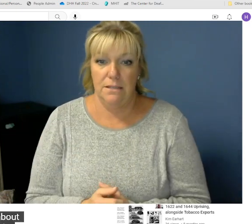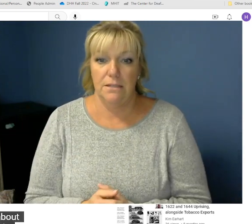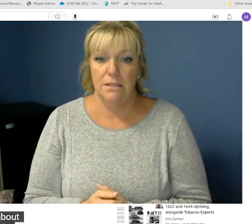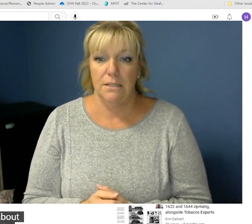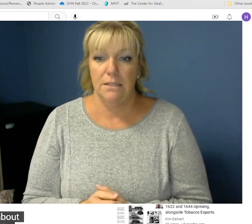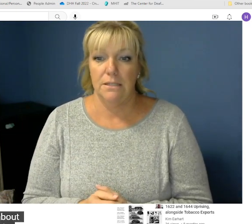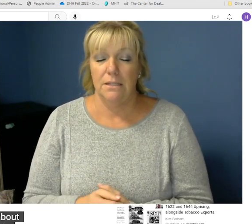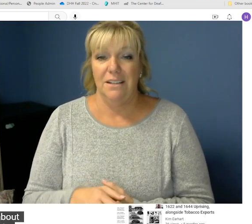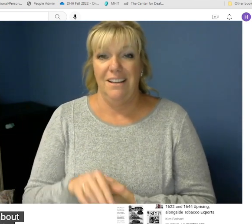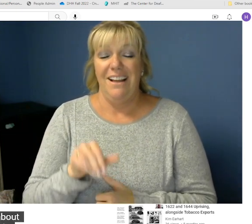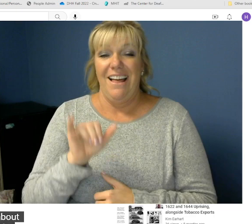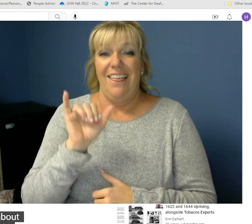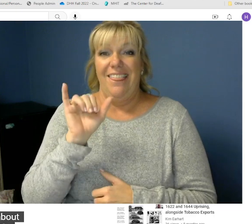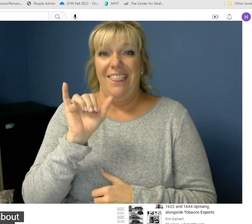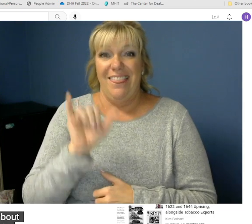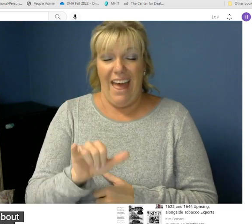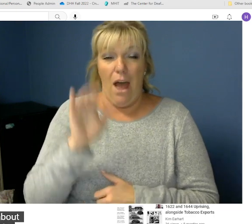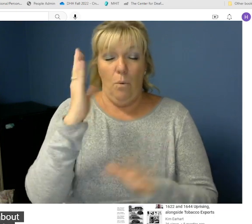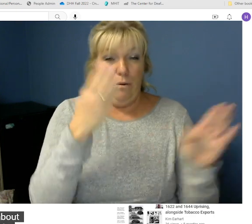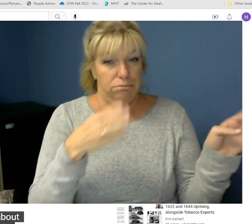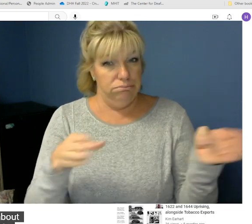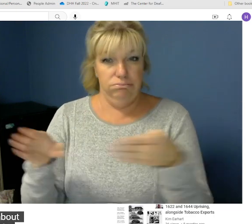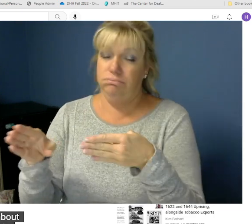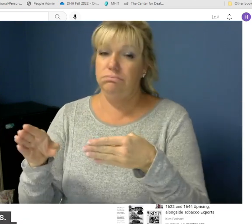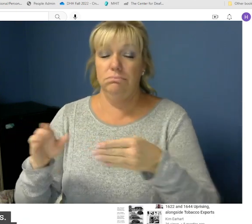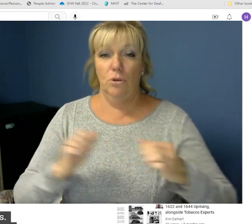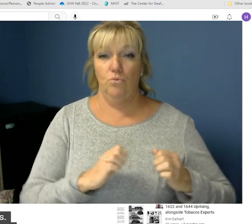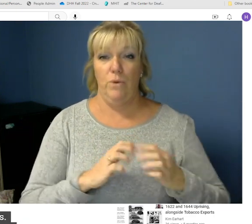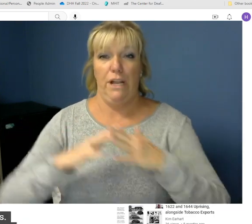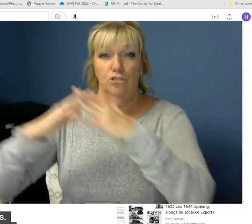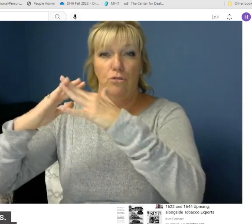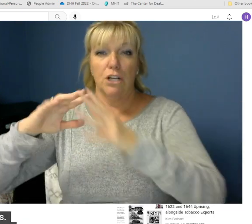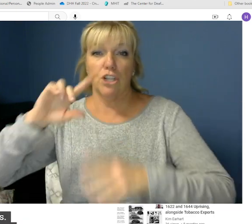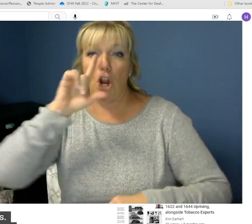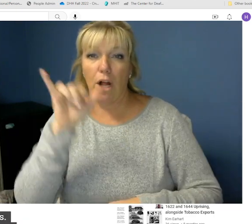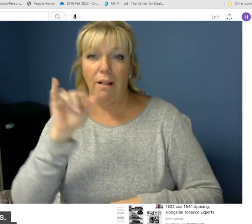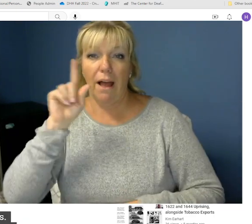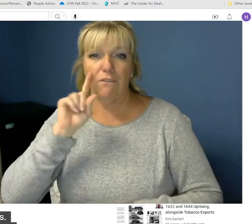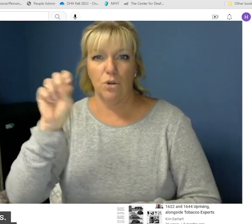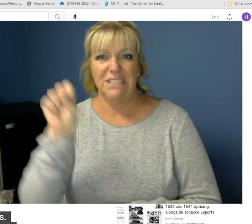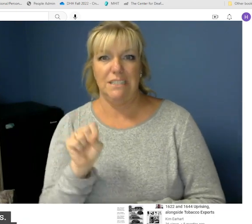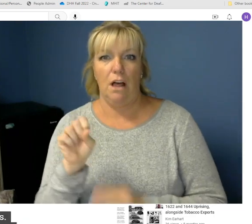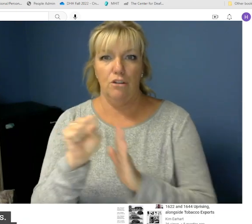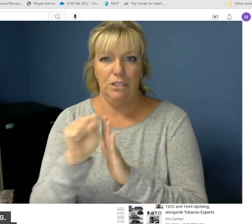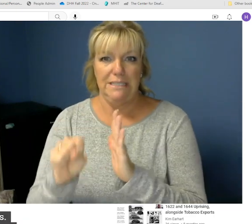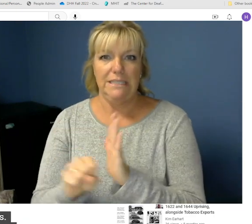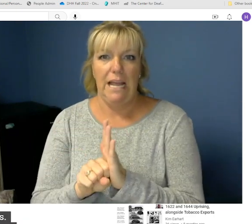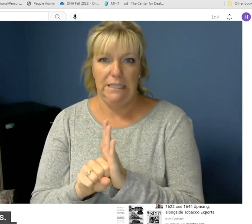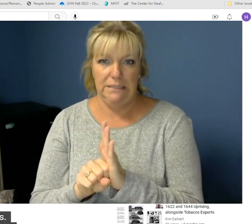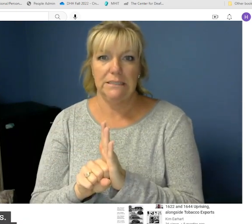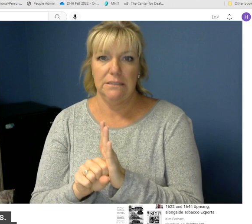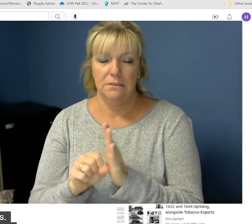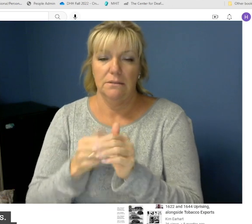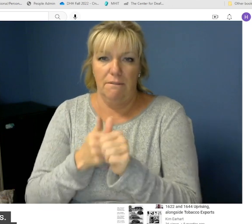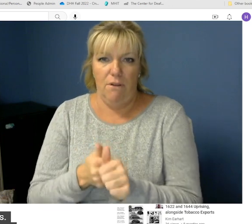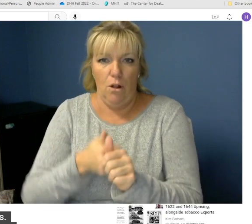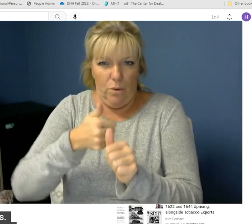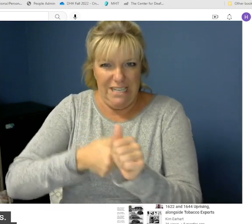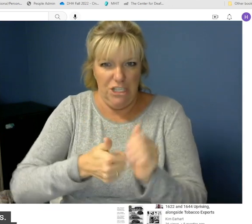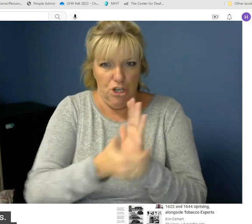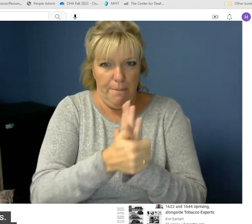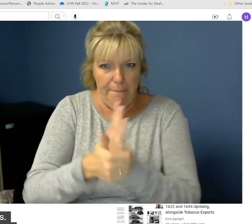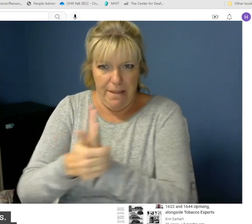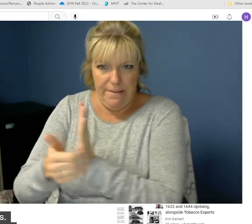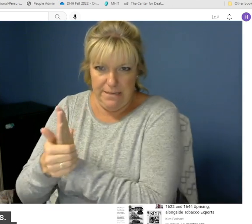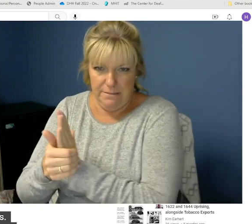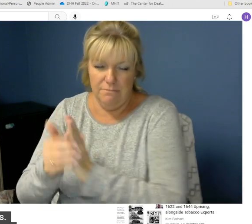us into a conversation about what Reconstruction looks like in the South, particularly in light of those amendments. So we'll look at